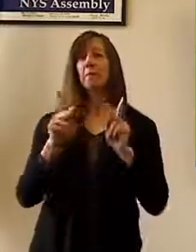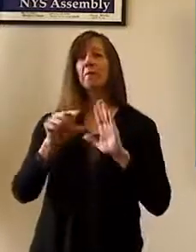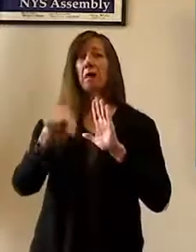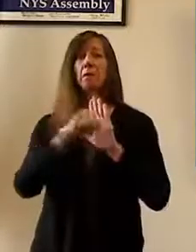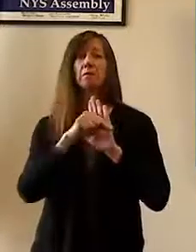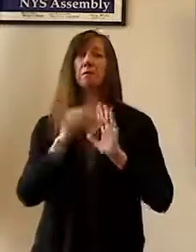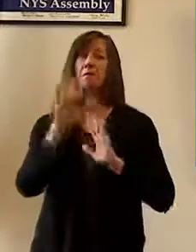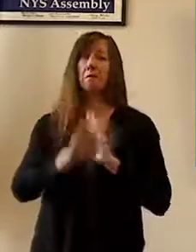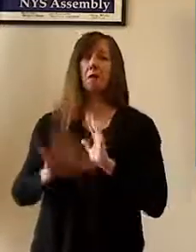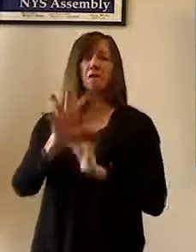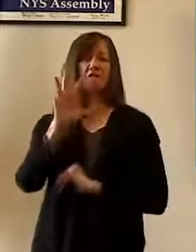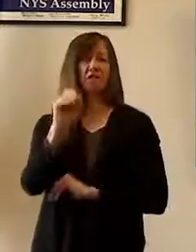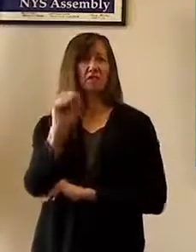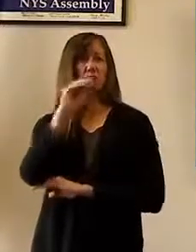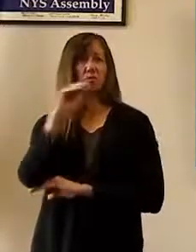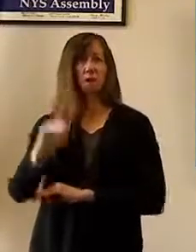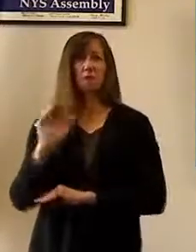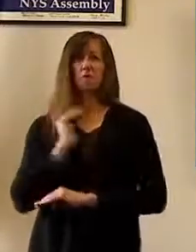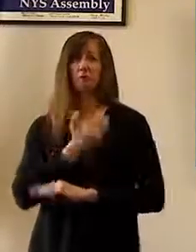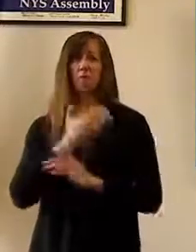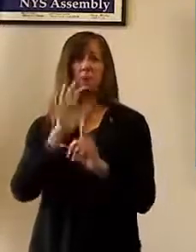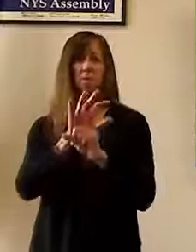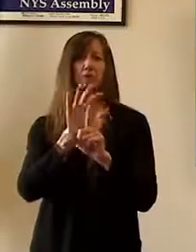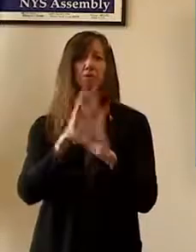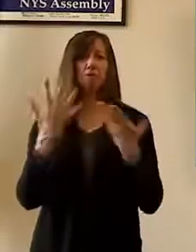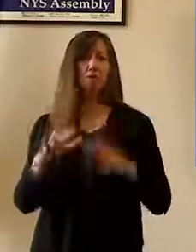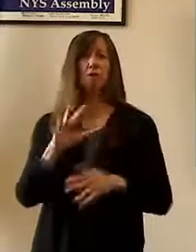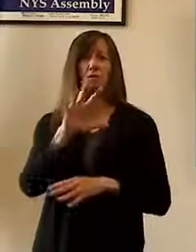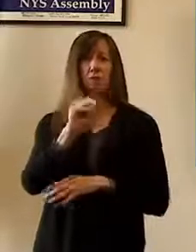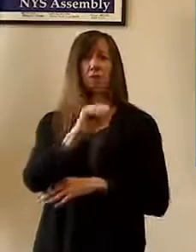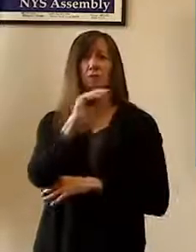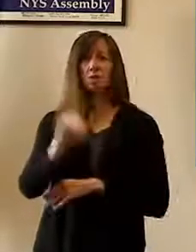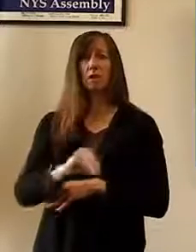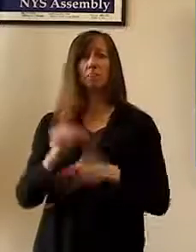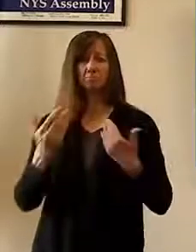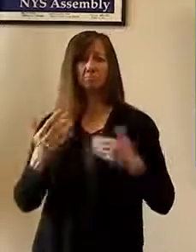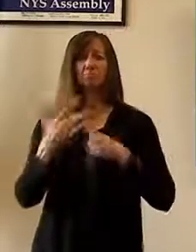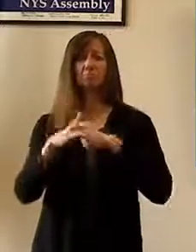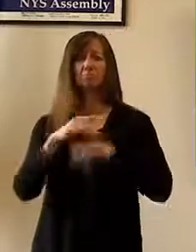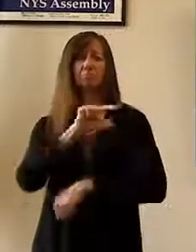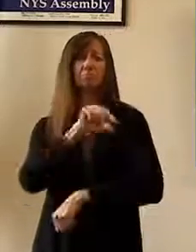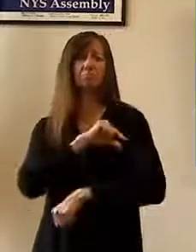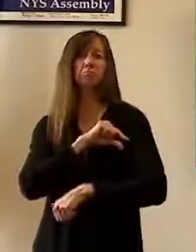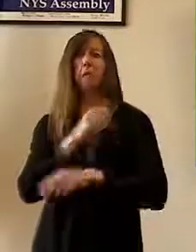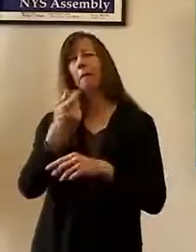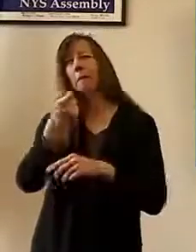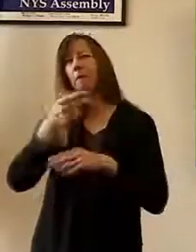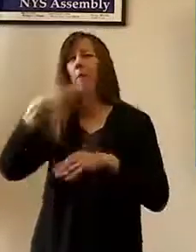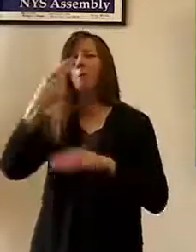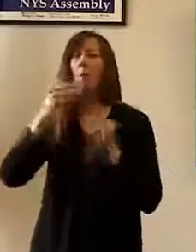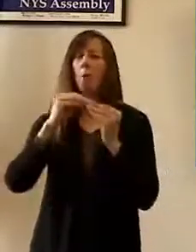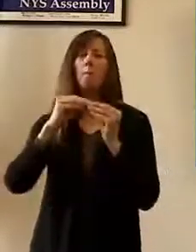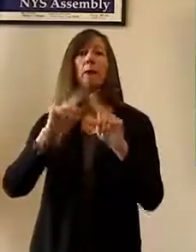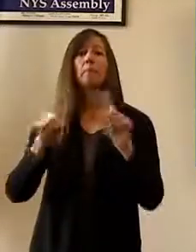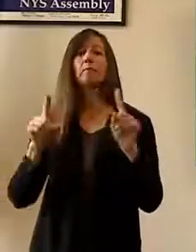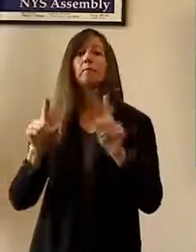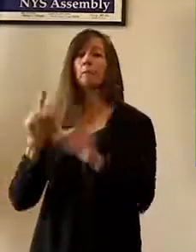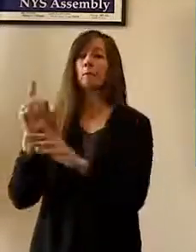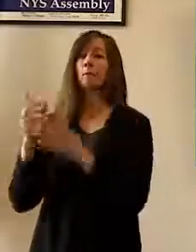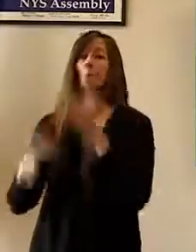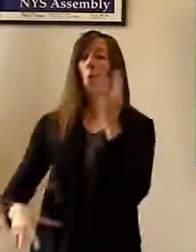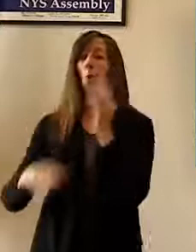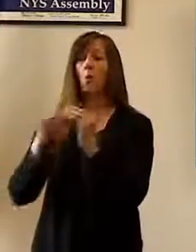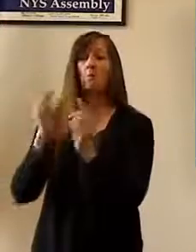about 50%, maybe a little higher. But nevertheless, for those who are, for the entire population, we're at